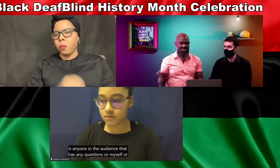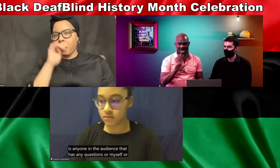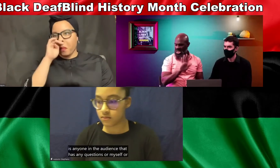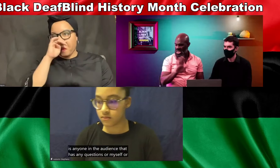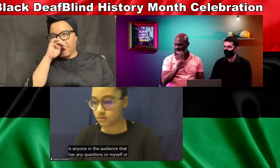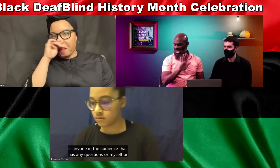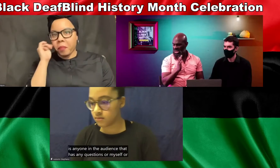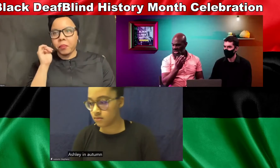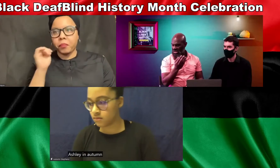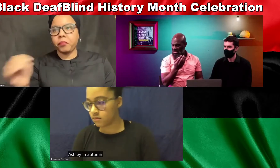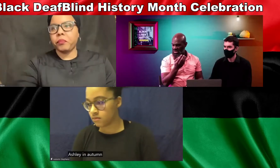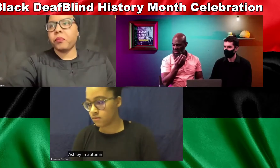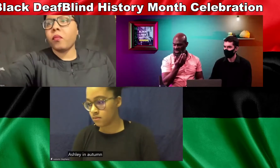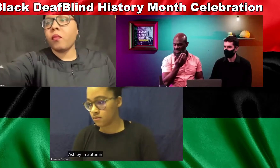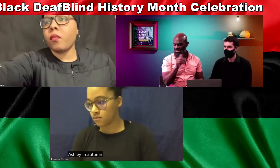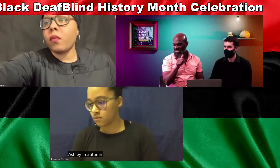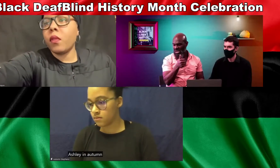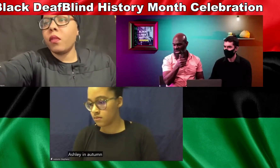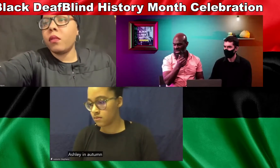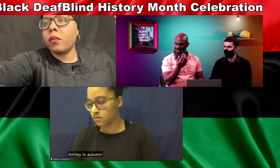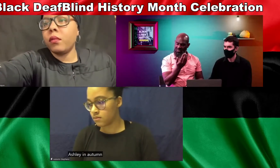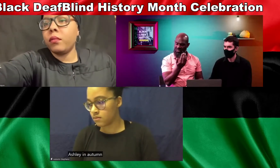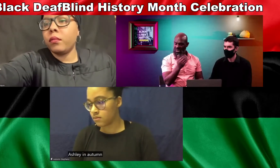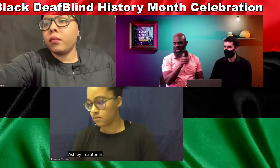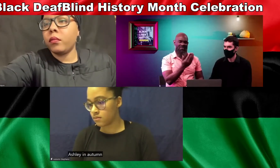now's the time for that.